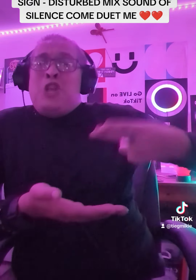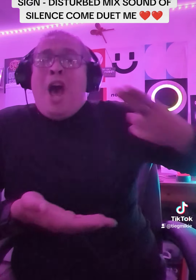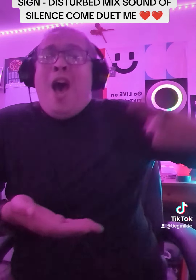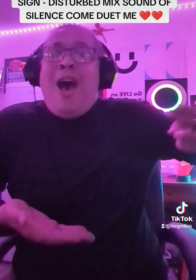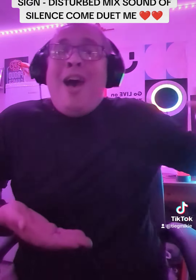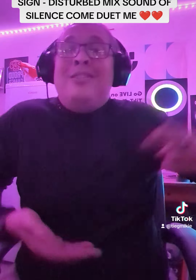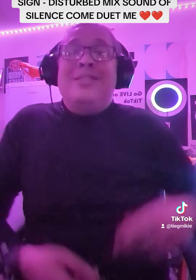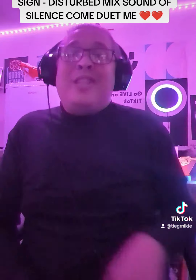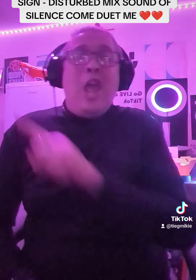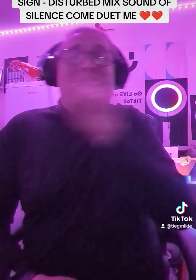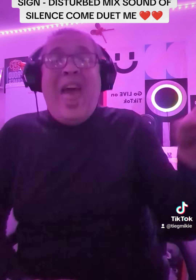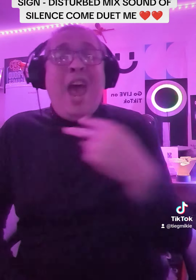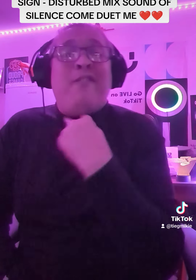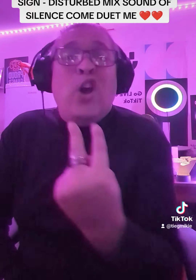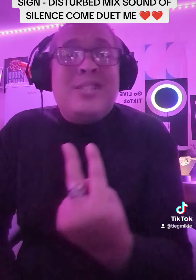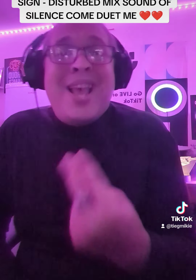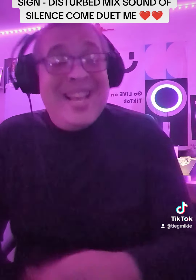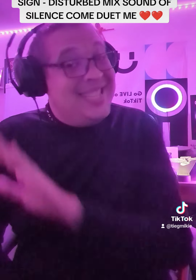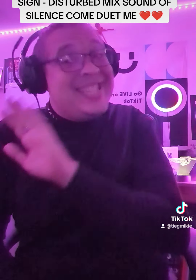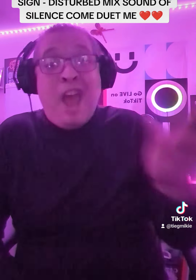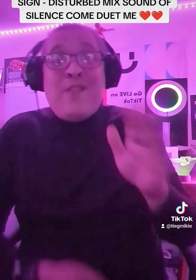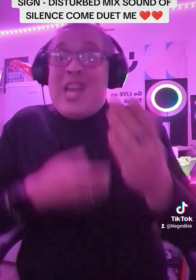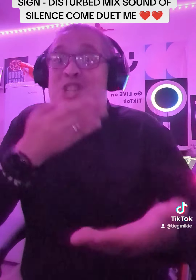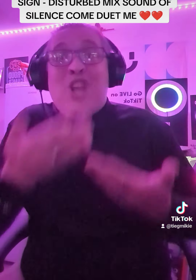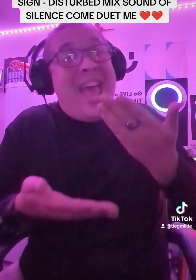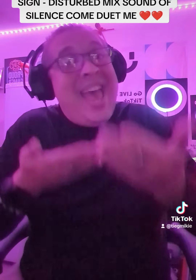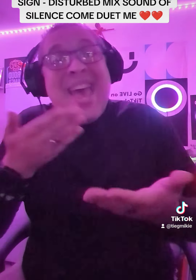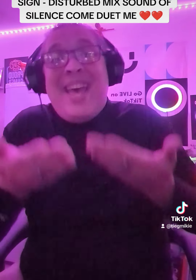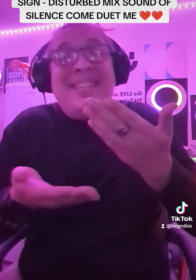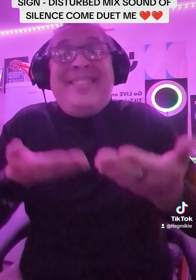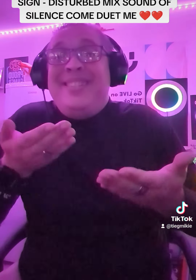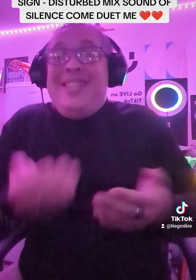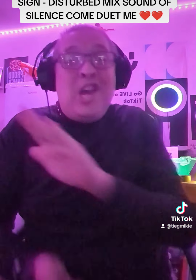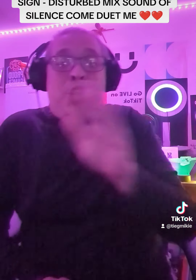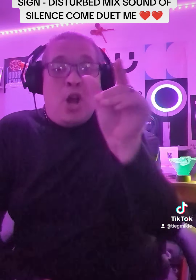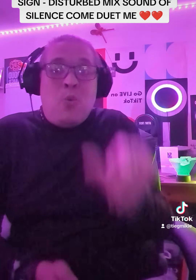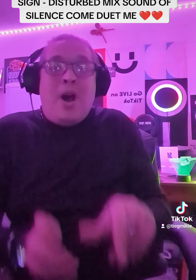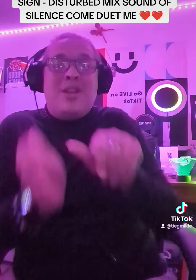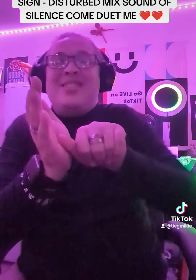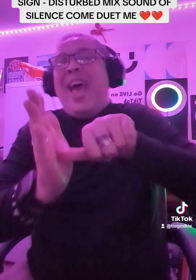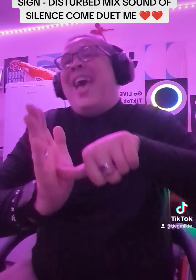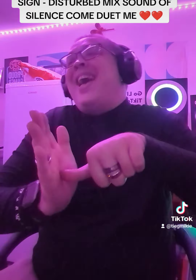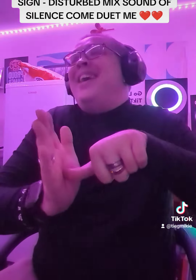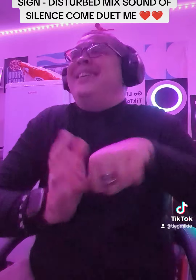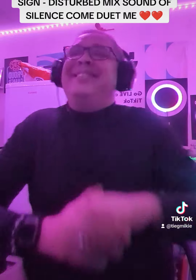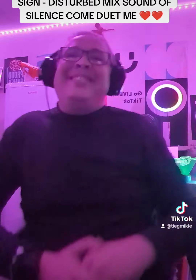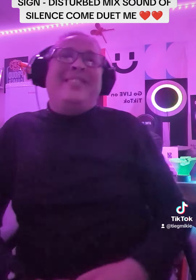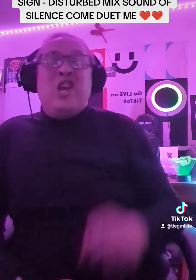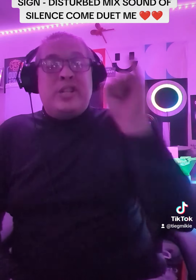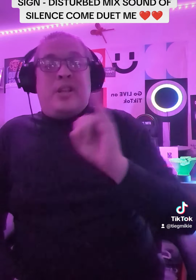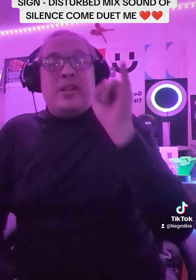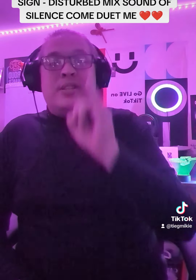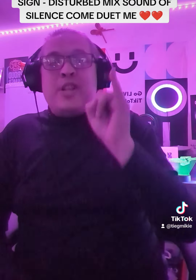songs Their voices never share And no one there